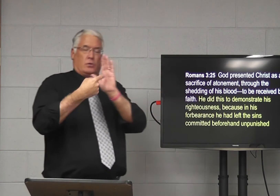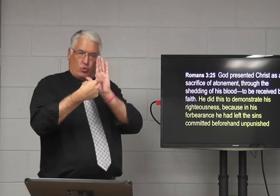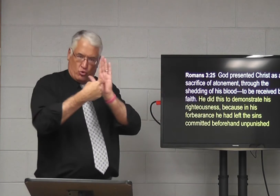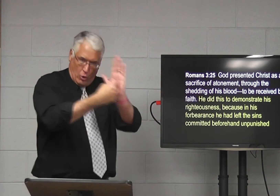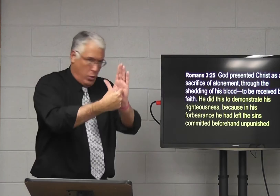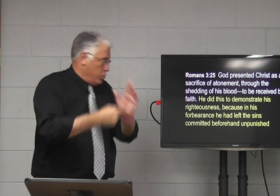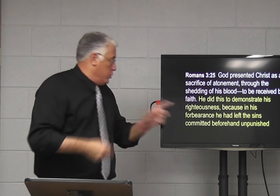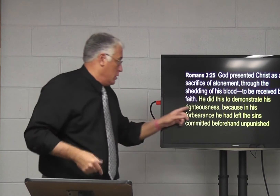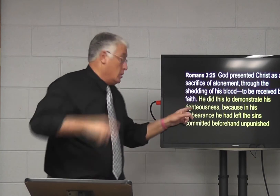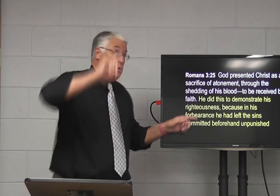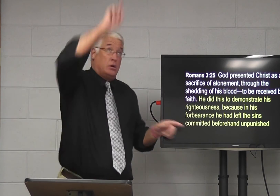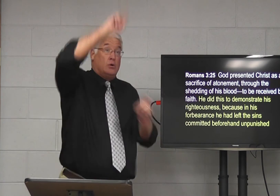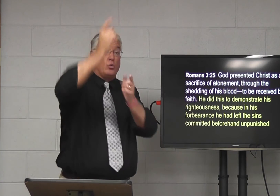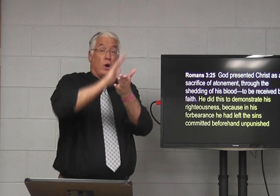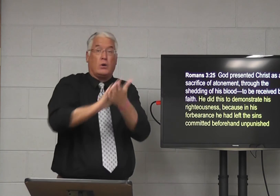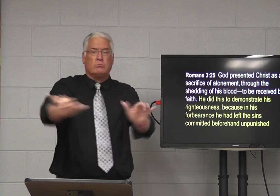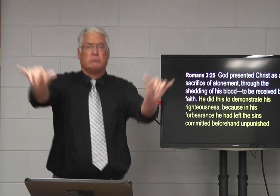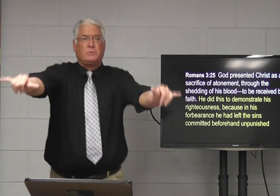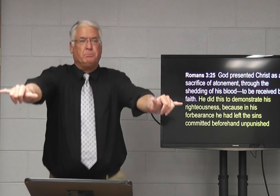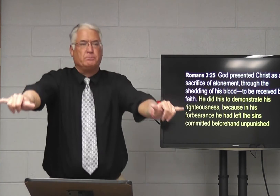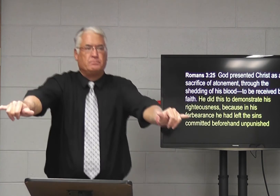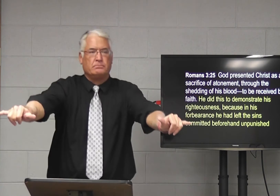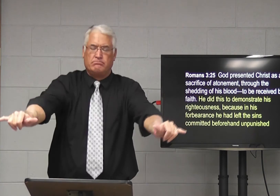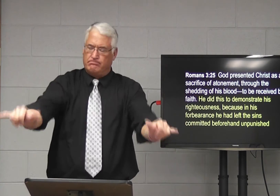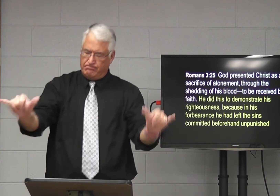He did that, God did that, to show he was righteous.